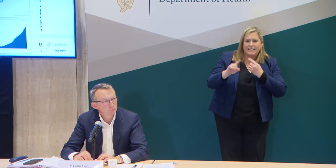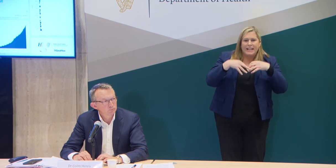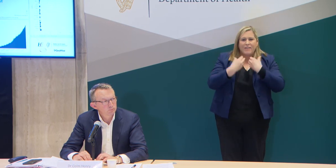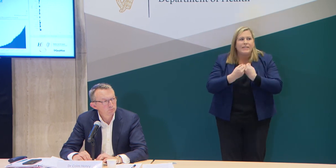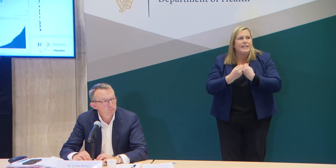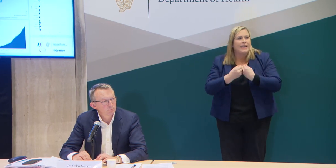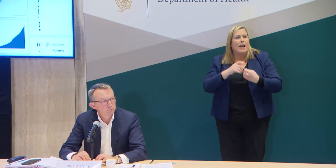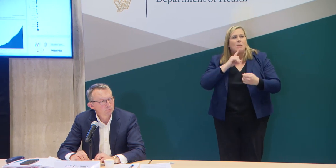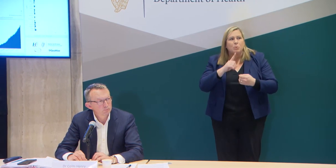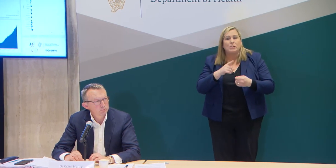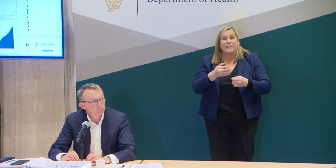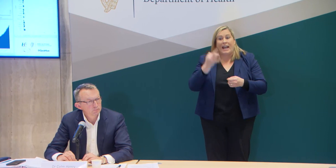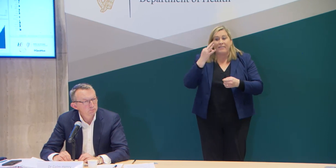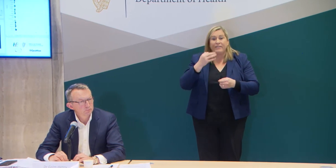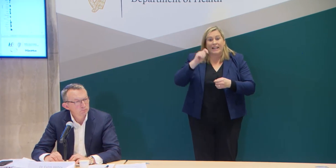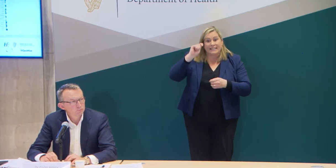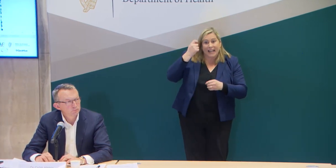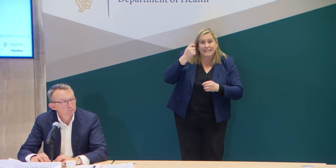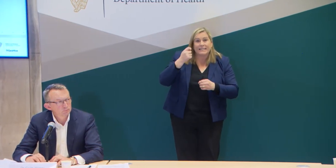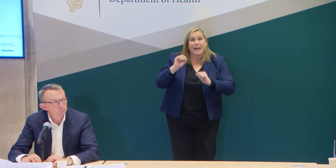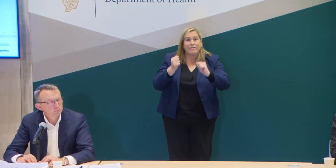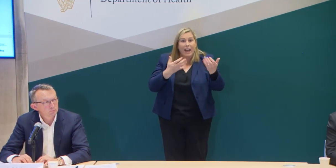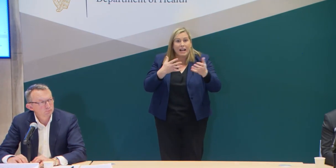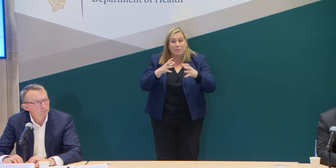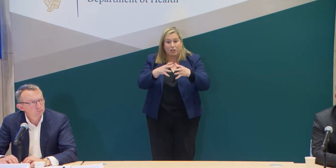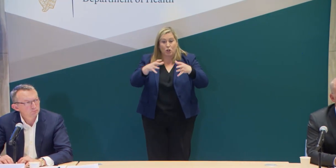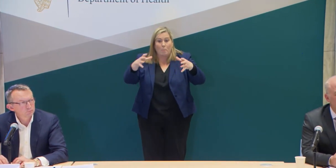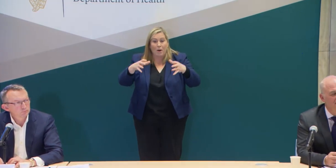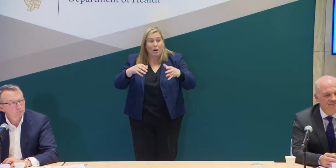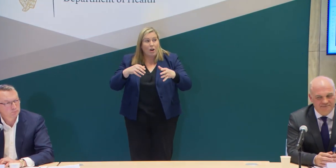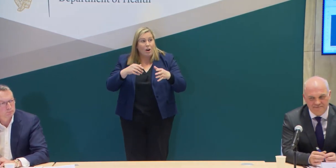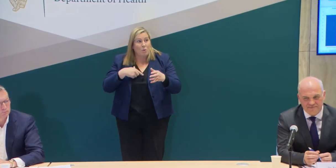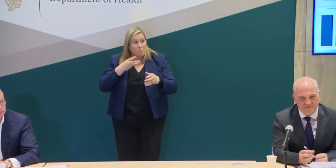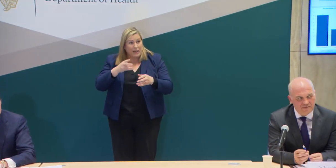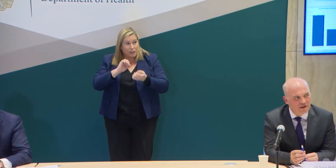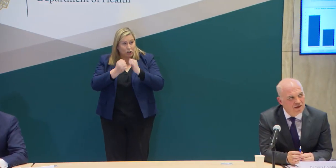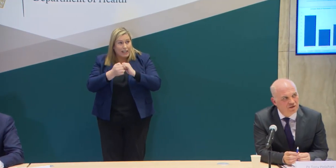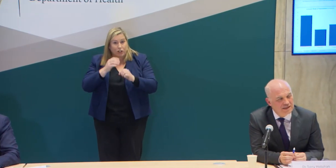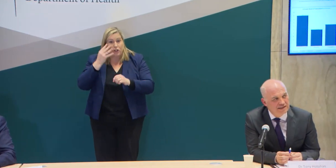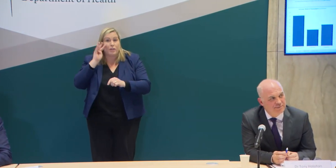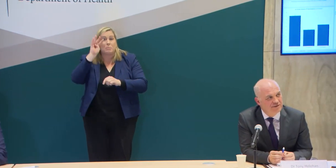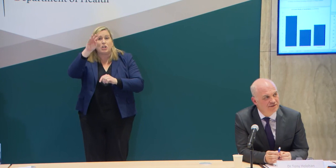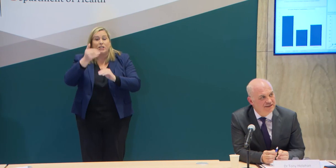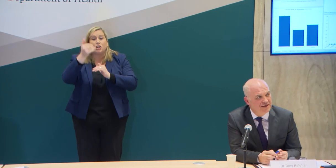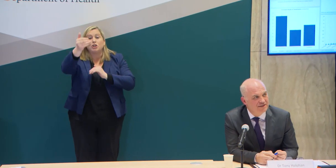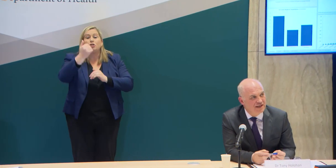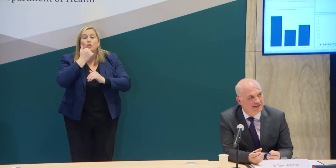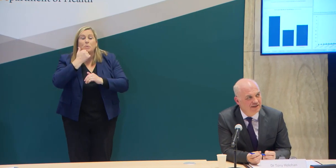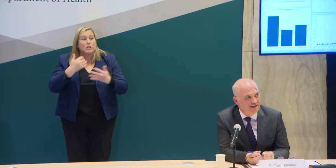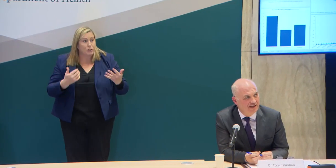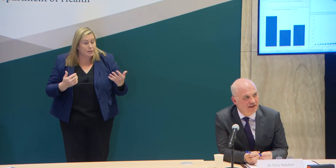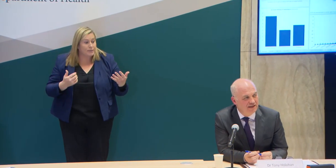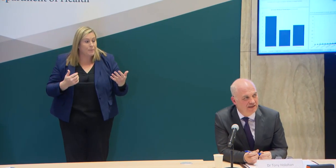significantly testing is going to ramp up, is there any succour to be taken from that, or is it just too early to say? Look, it's better to see signs